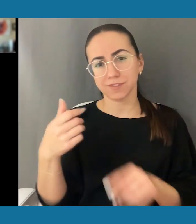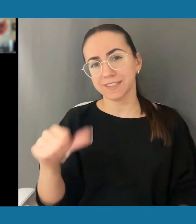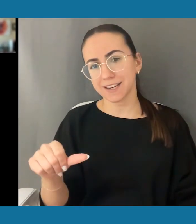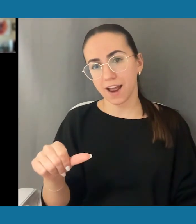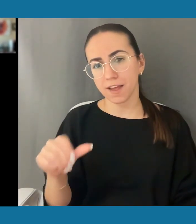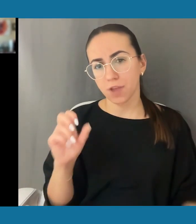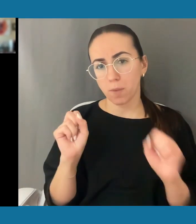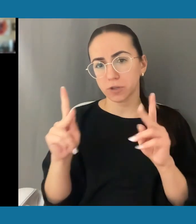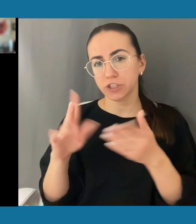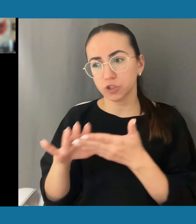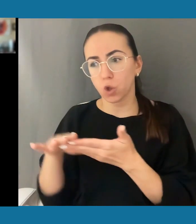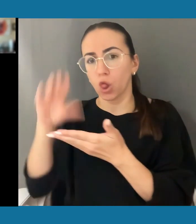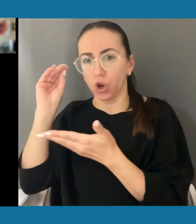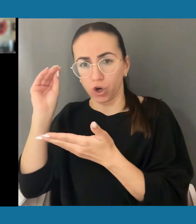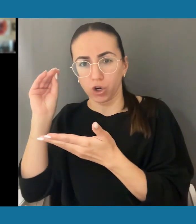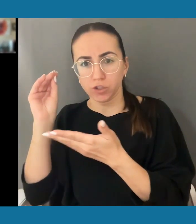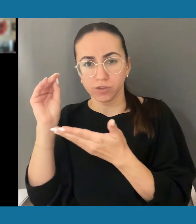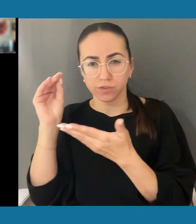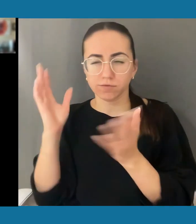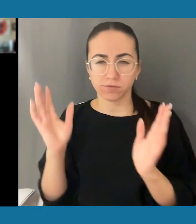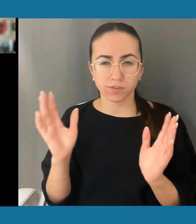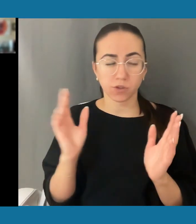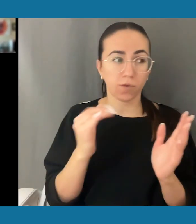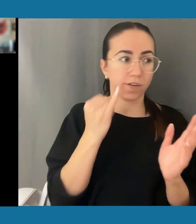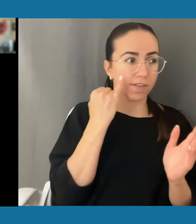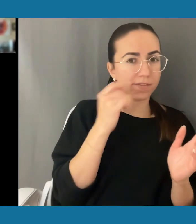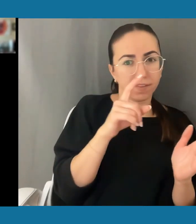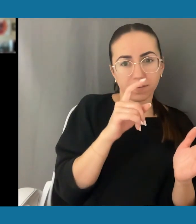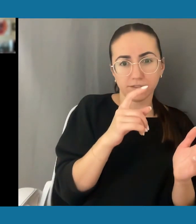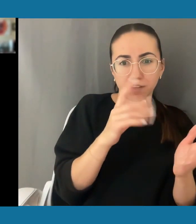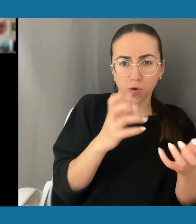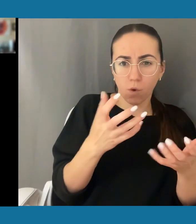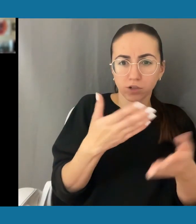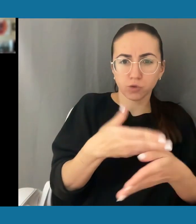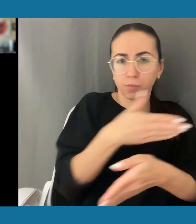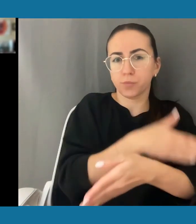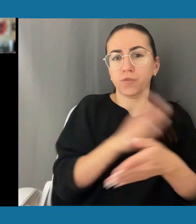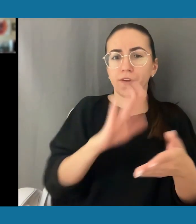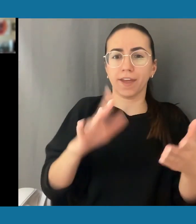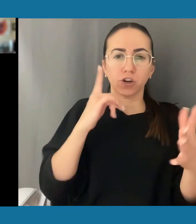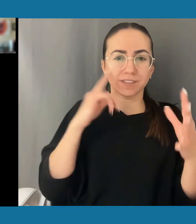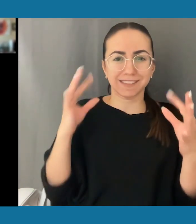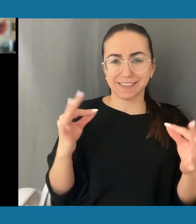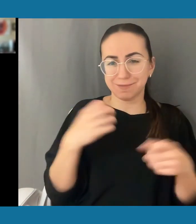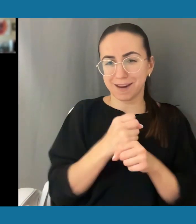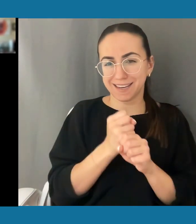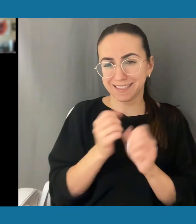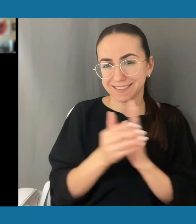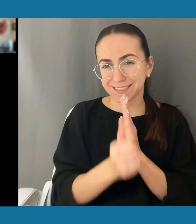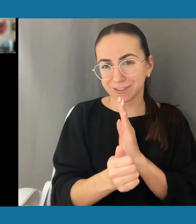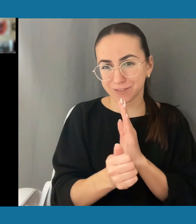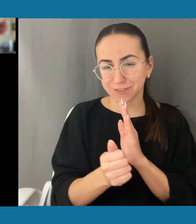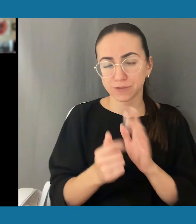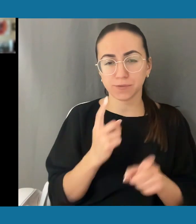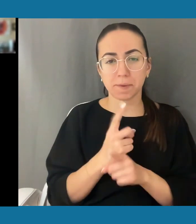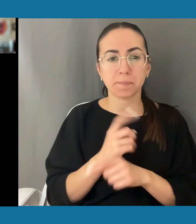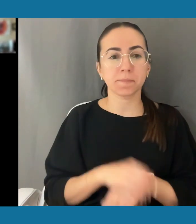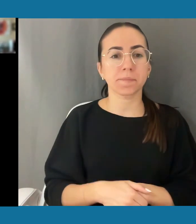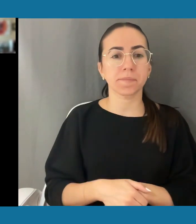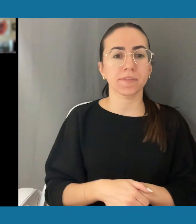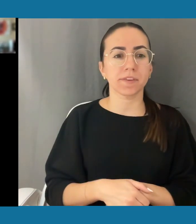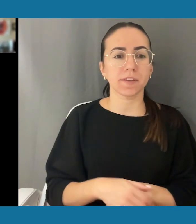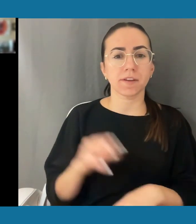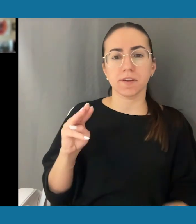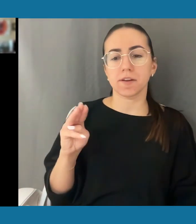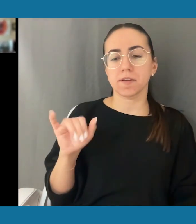improve their decision-making skills. And so that's where we've seen, you know, what Mike was trapped in. For the most part, he's